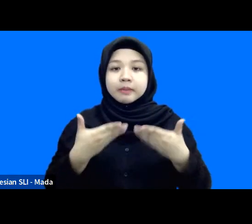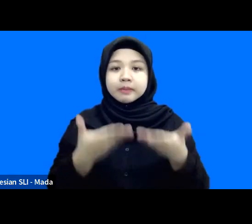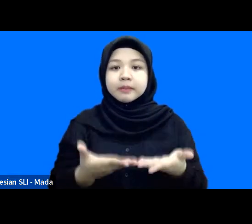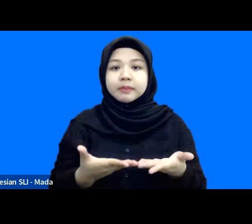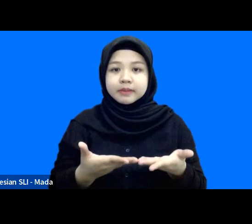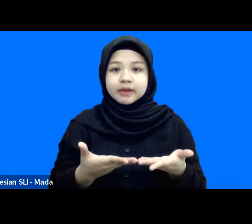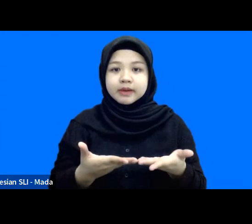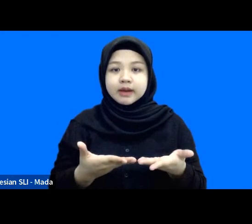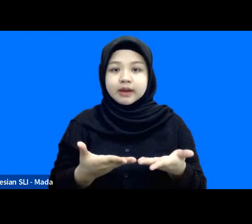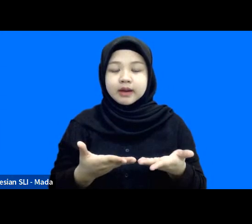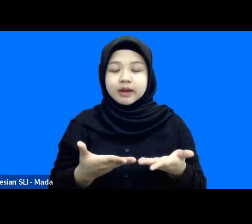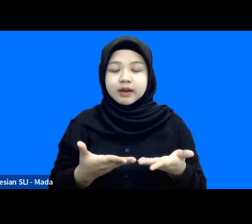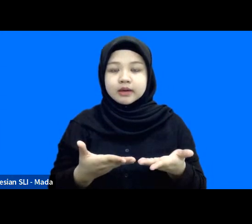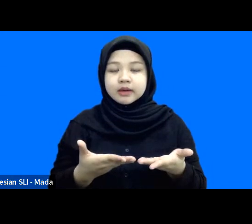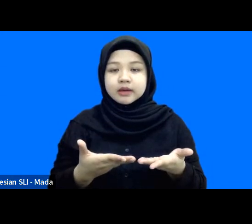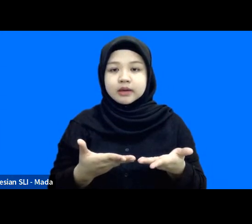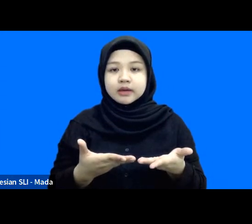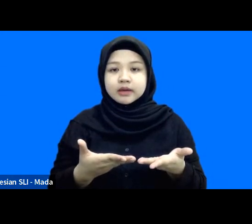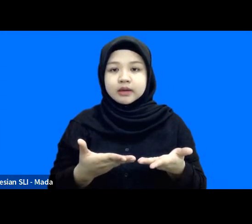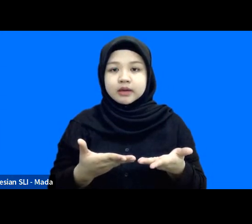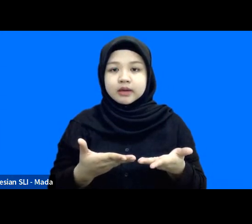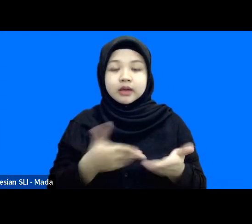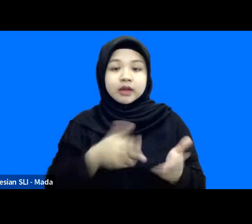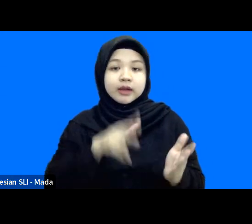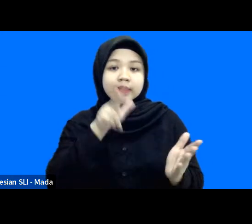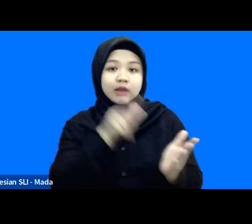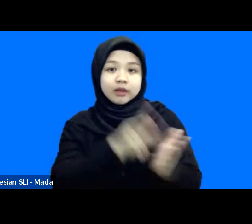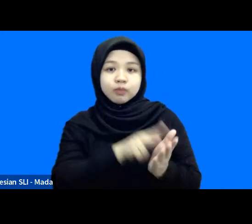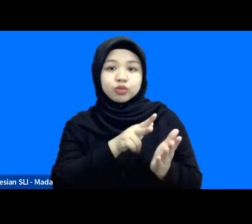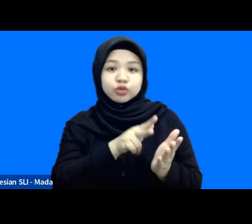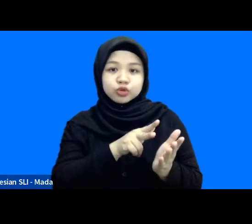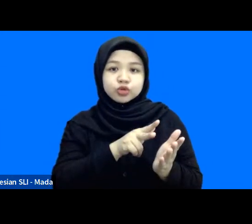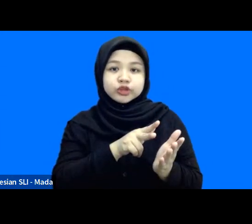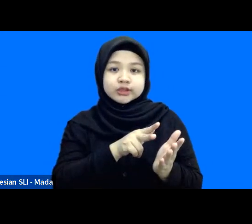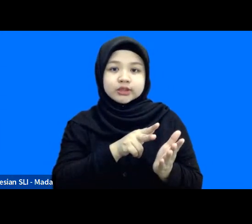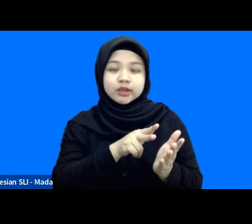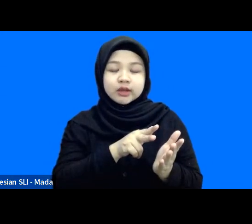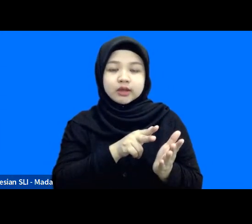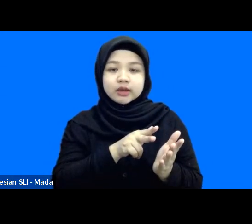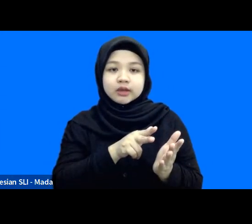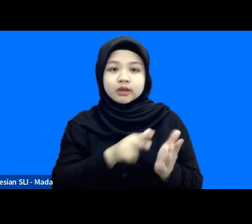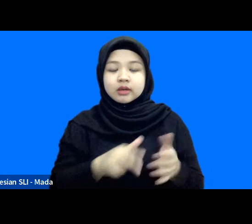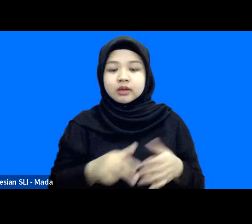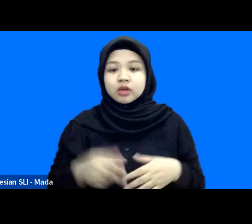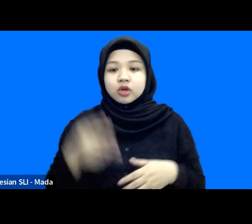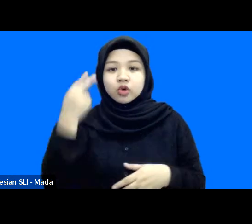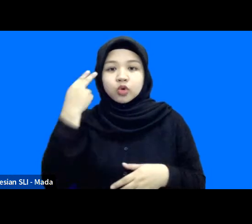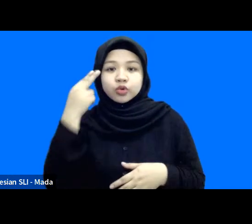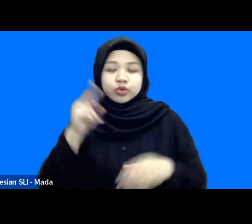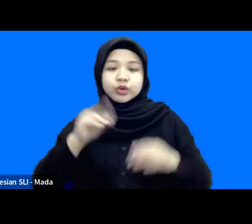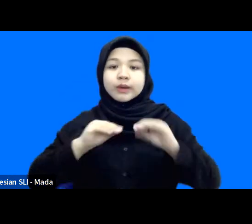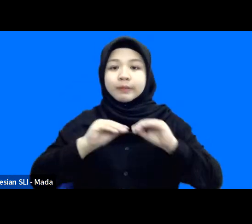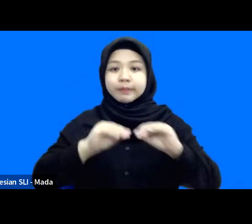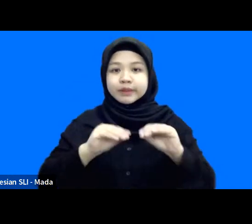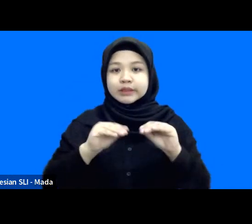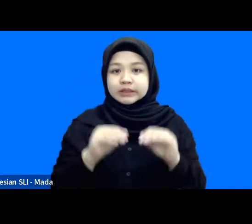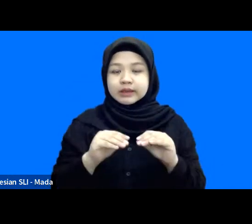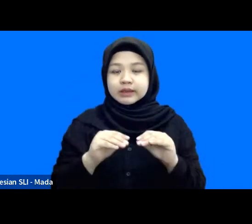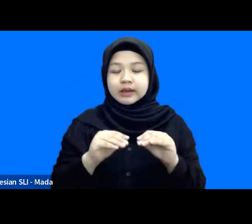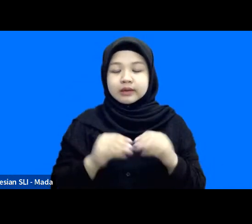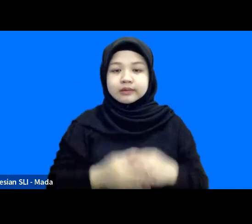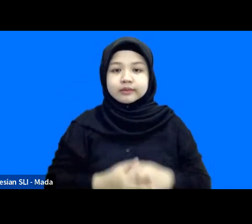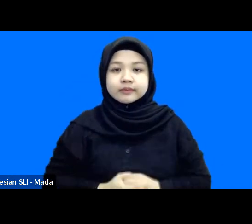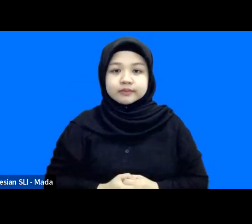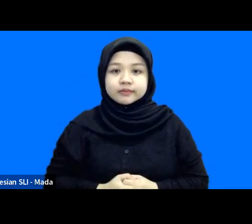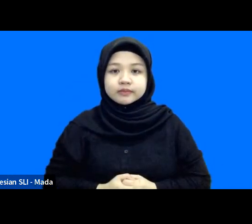lot of, you know, that could be the least that we can expect from the OECD community. And I